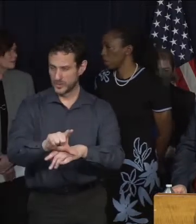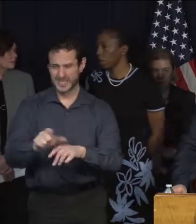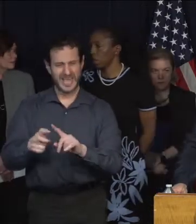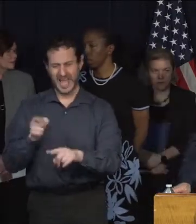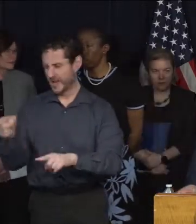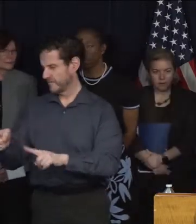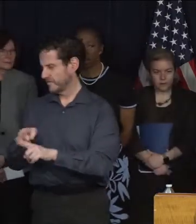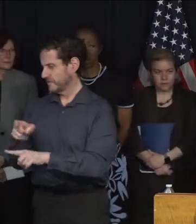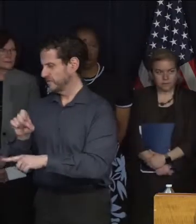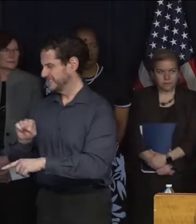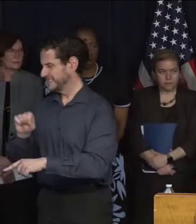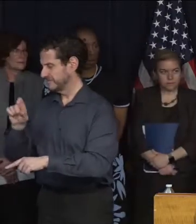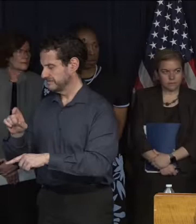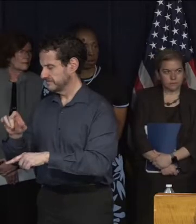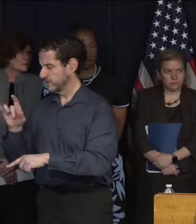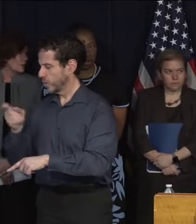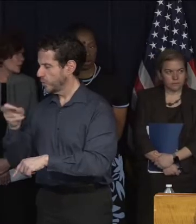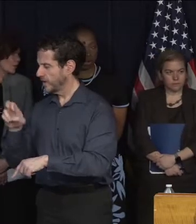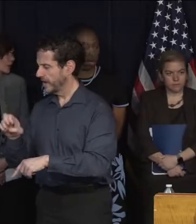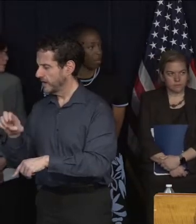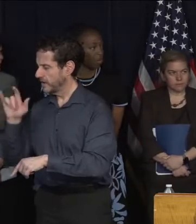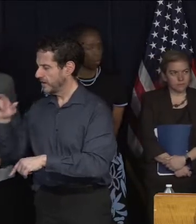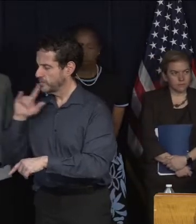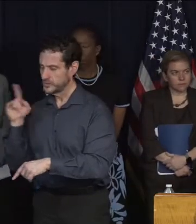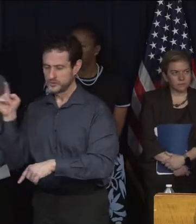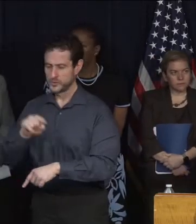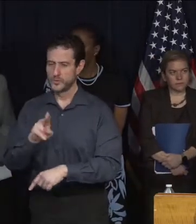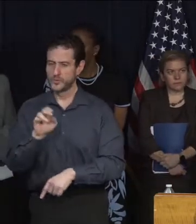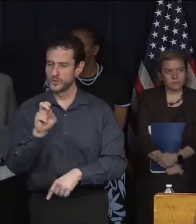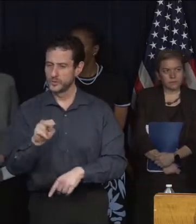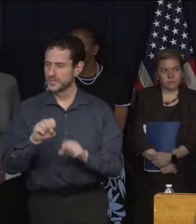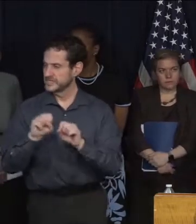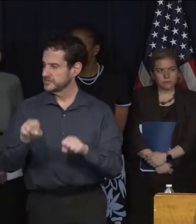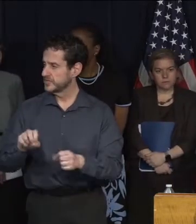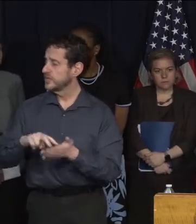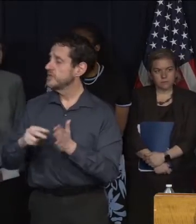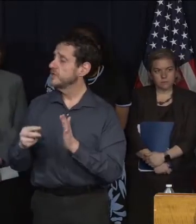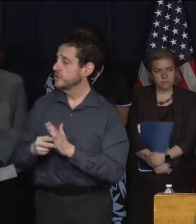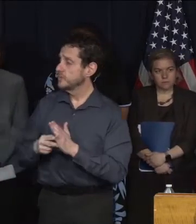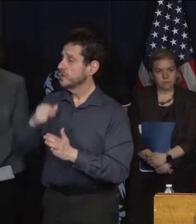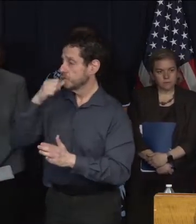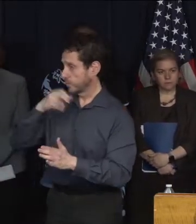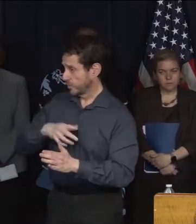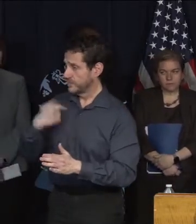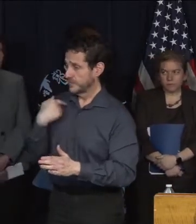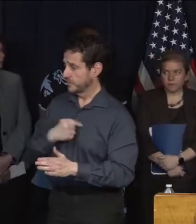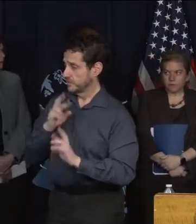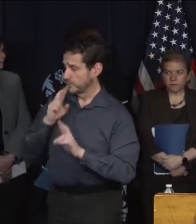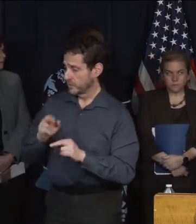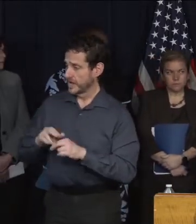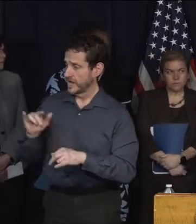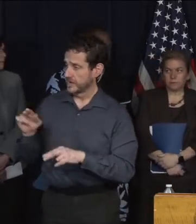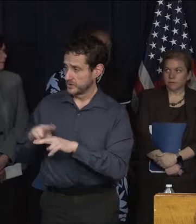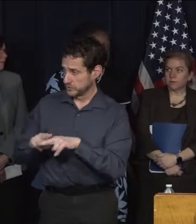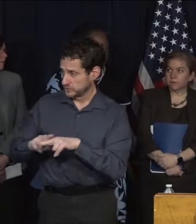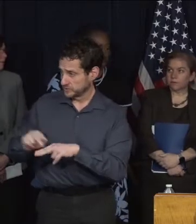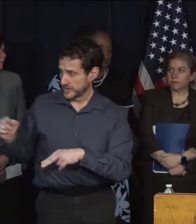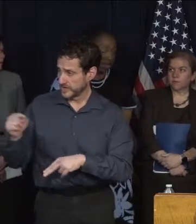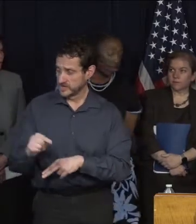Airport to Union Station? You talk about the person who was reported to have been on a train? Is that what you're talking about? Yeah. Does